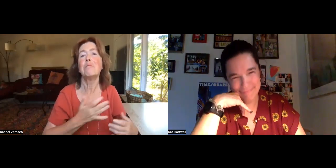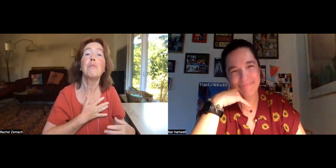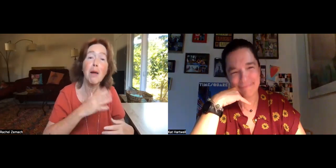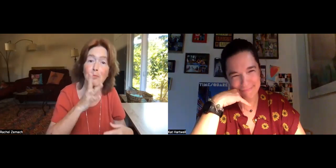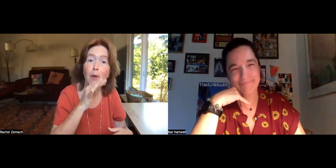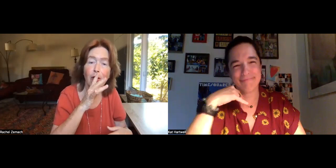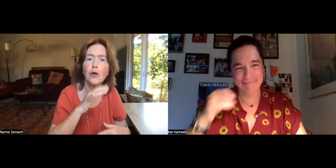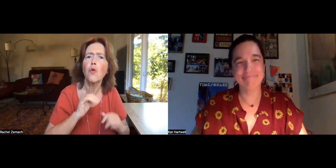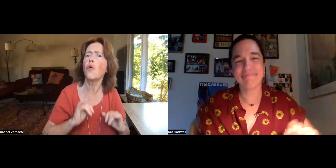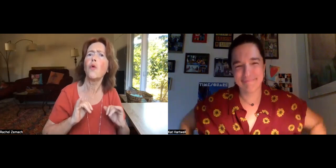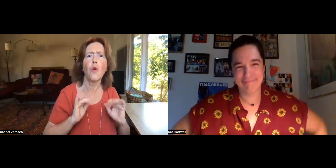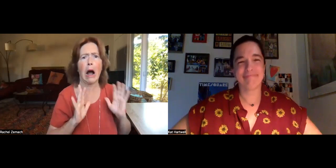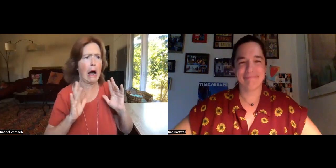my mother.